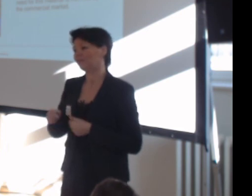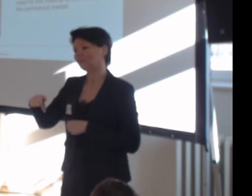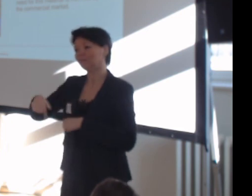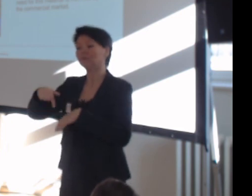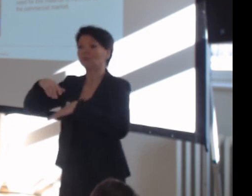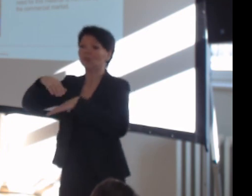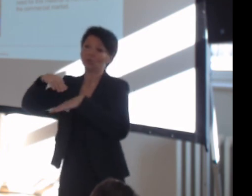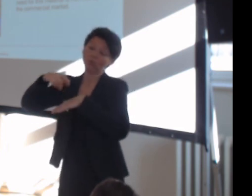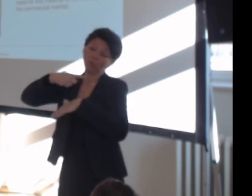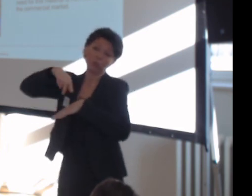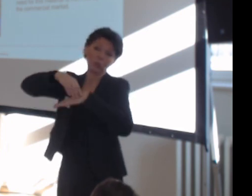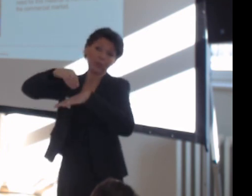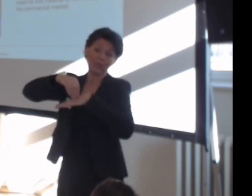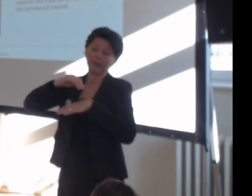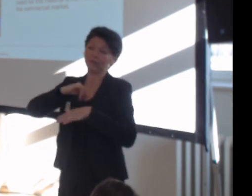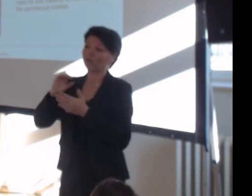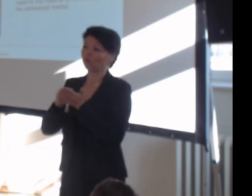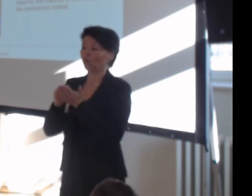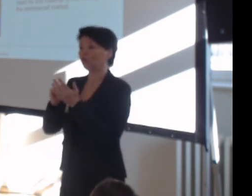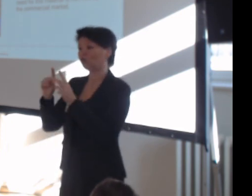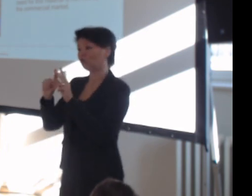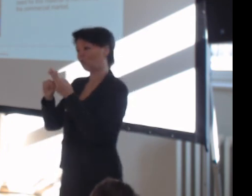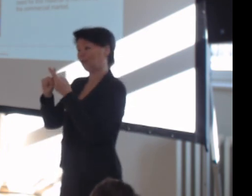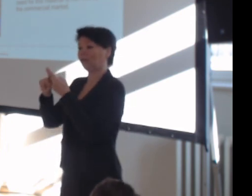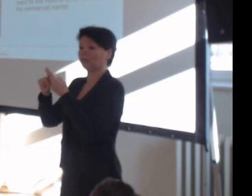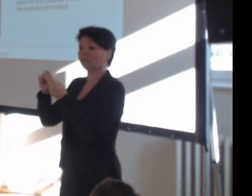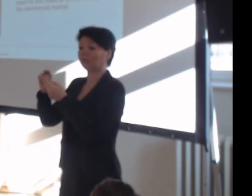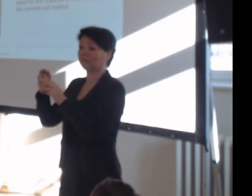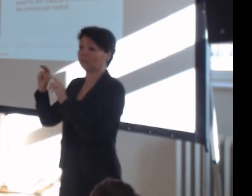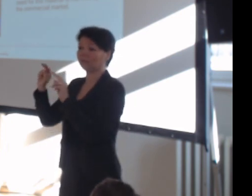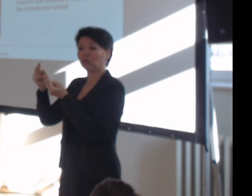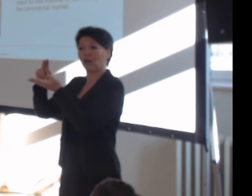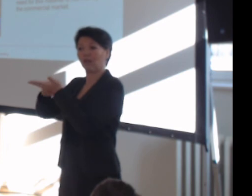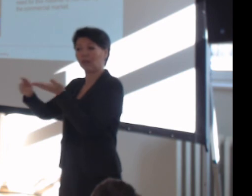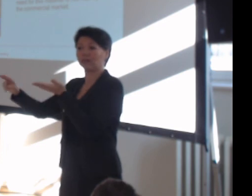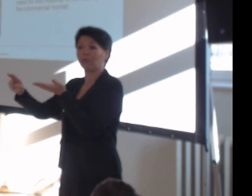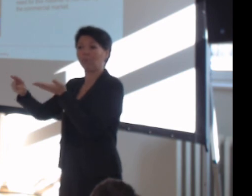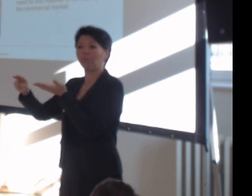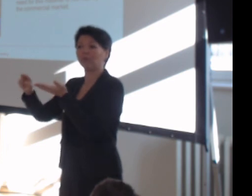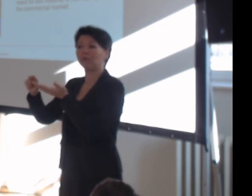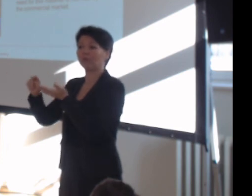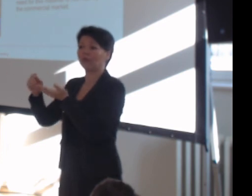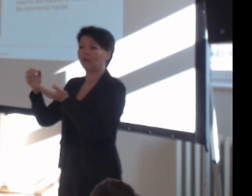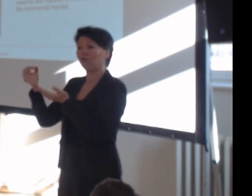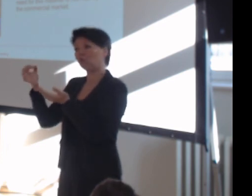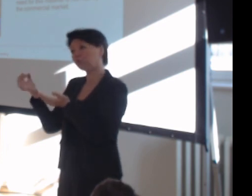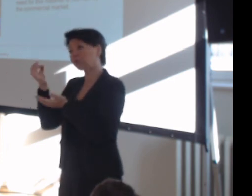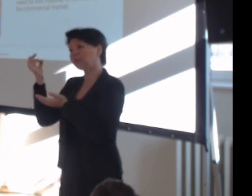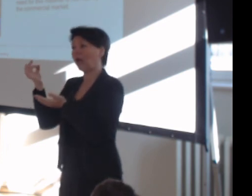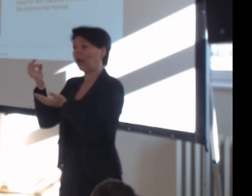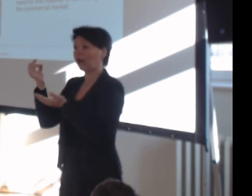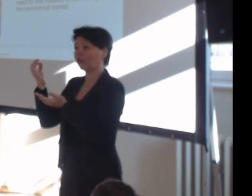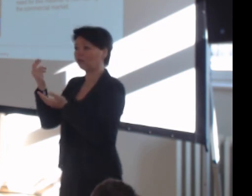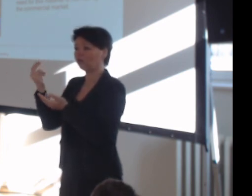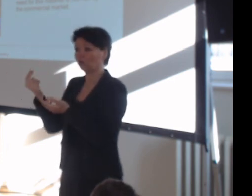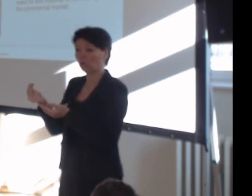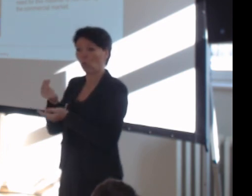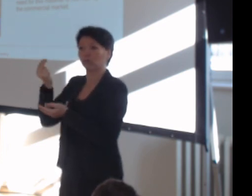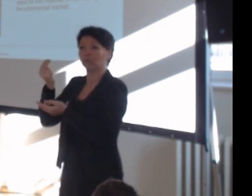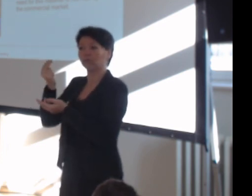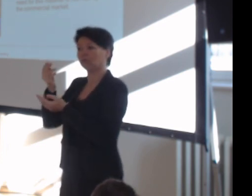Sweden there's another national agency called the National Agency for Special Needs Education and